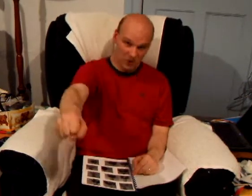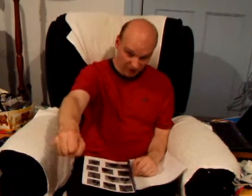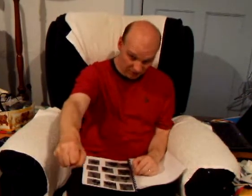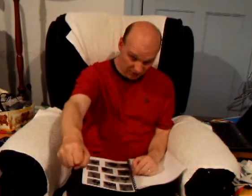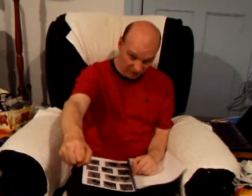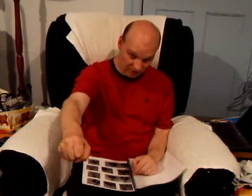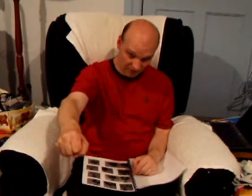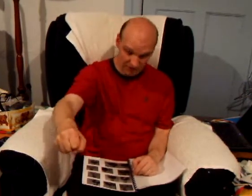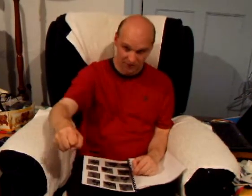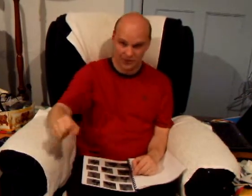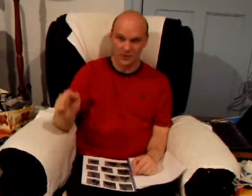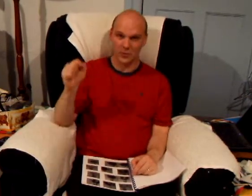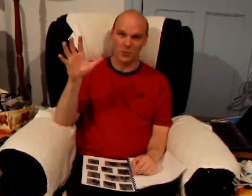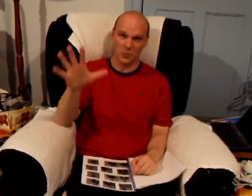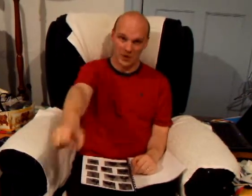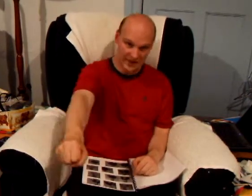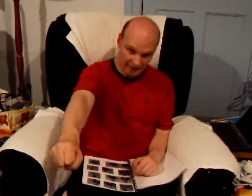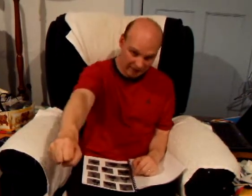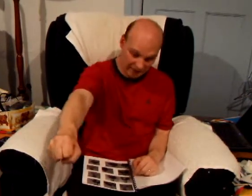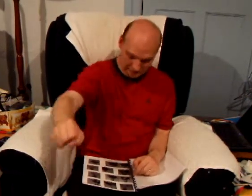Hold it. Wait a sec.